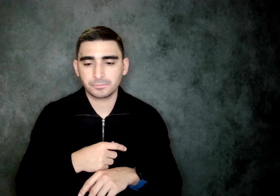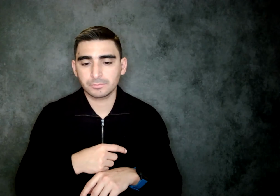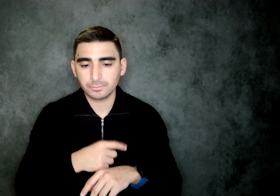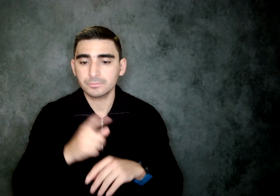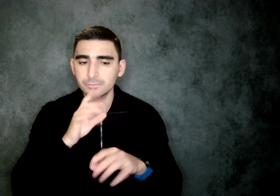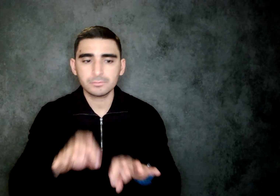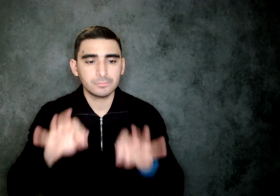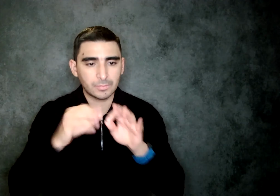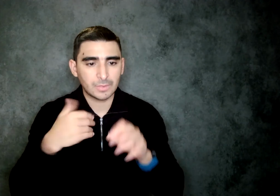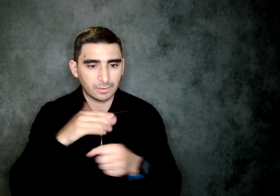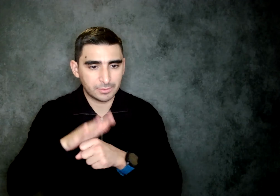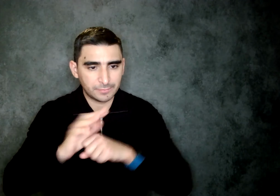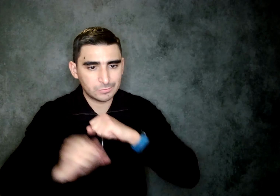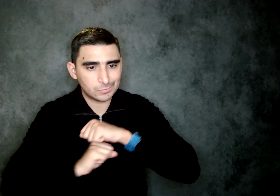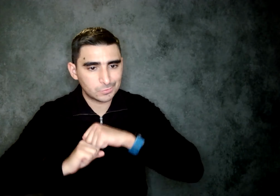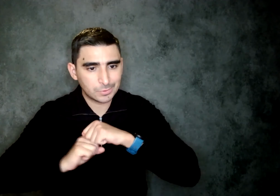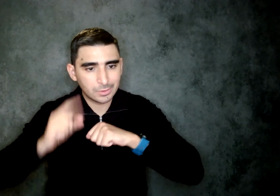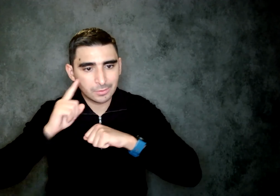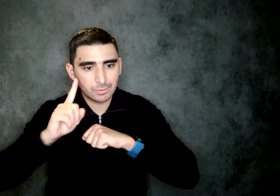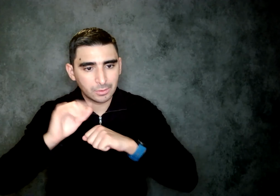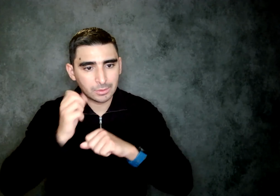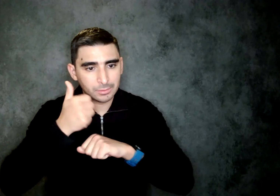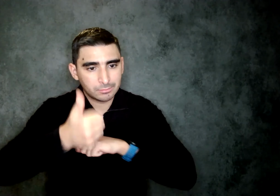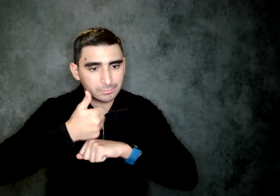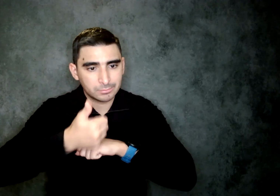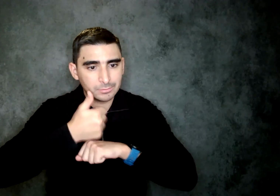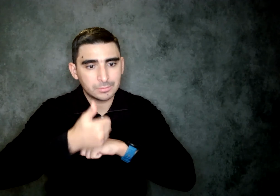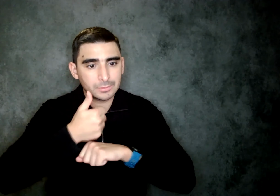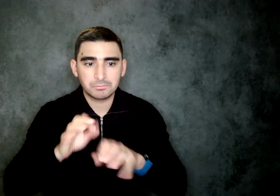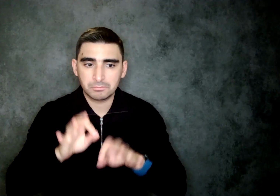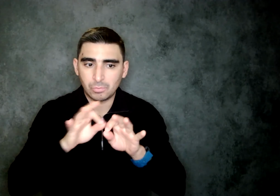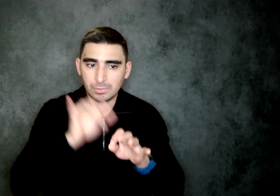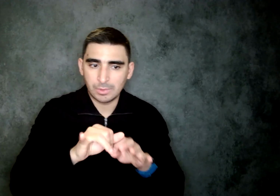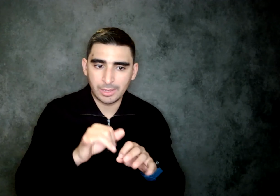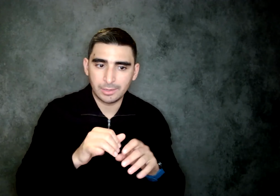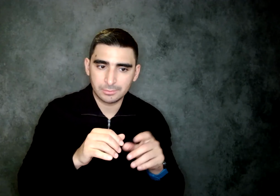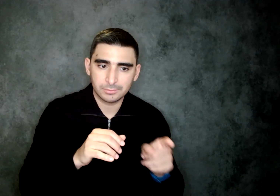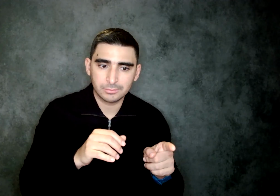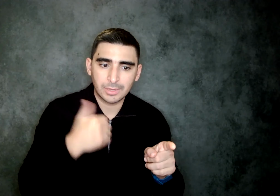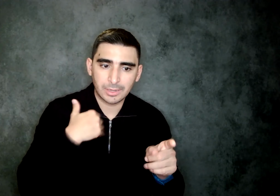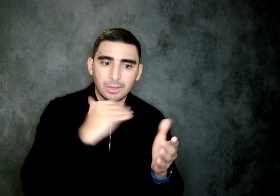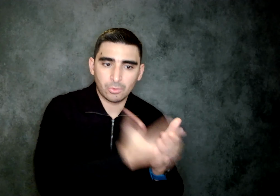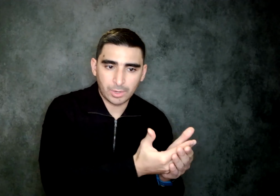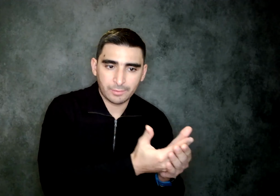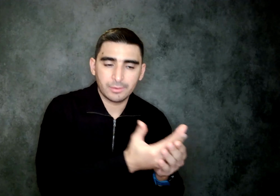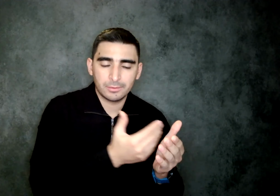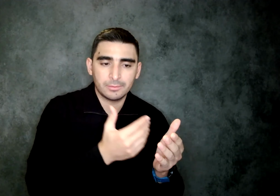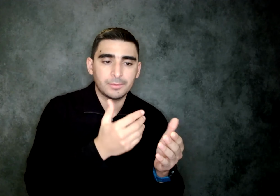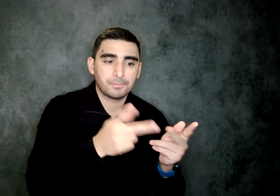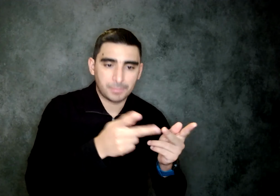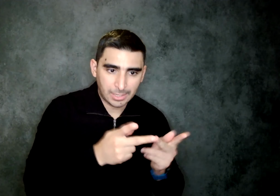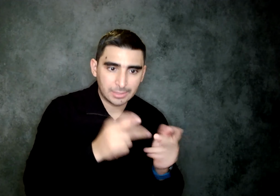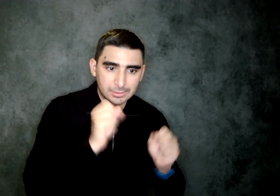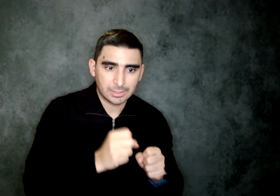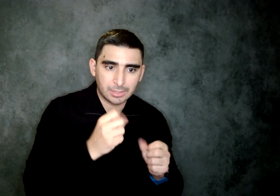in in-person facilities, we have to kind of address the first mile, last mile concern as well, make sure people can actually get there to utilize and